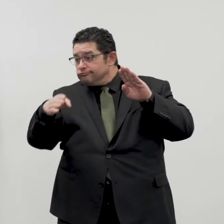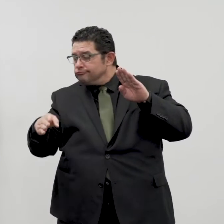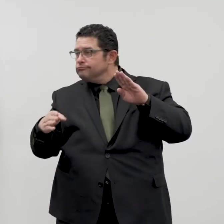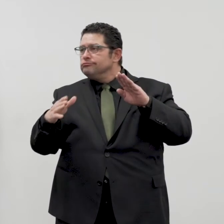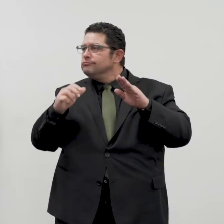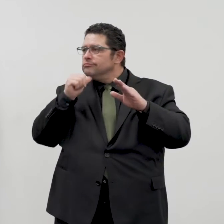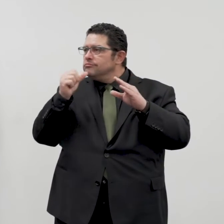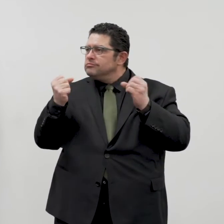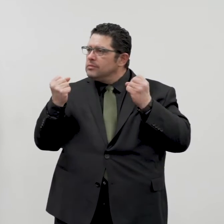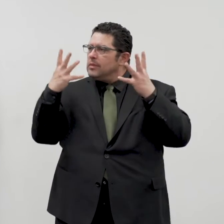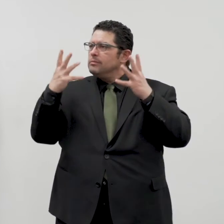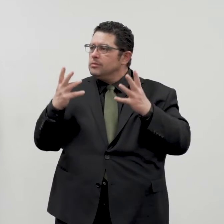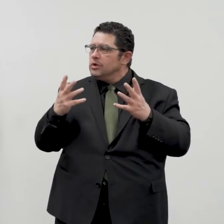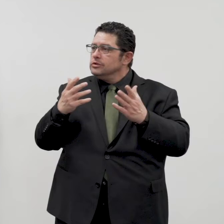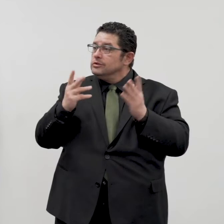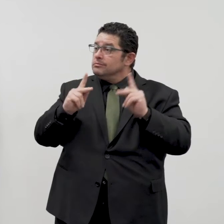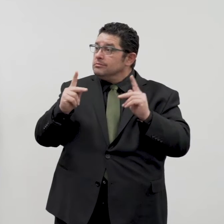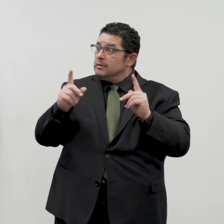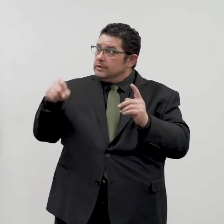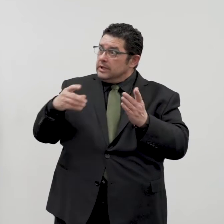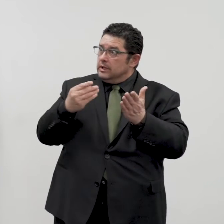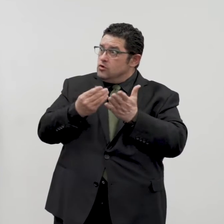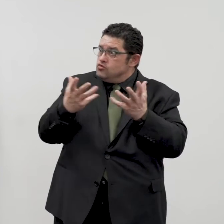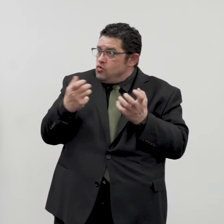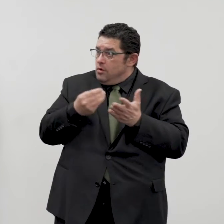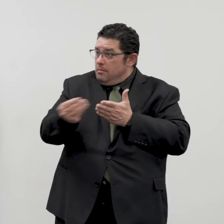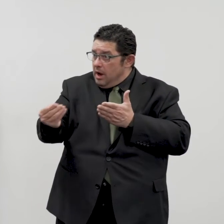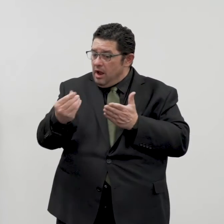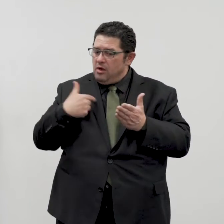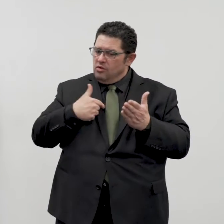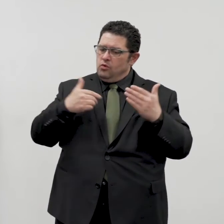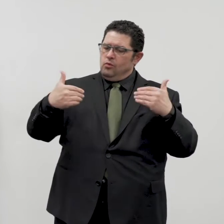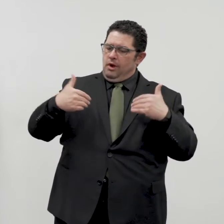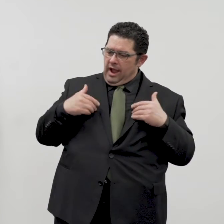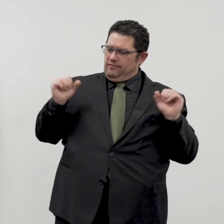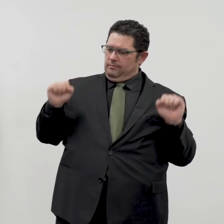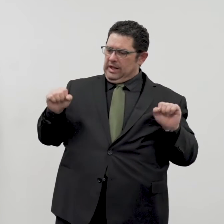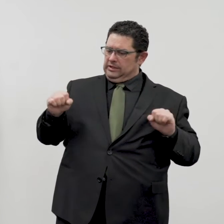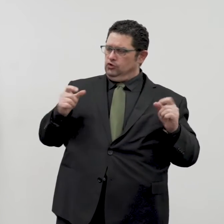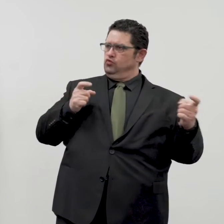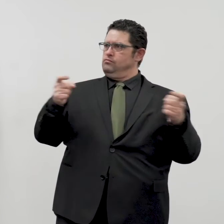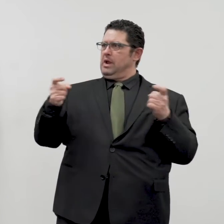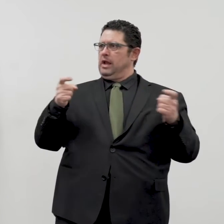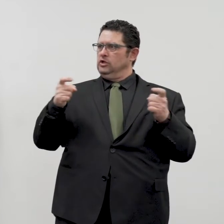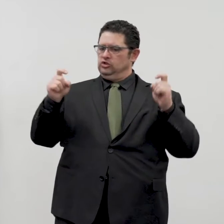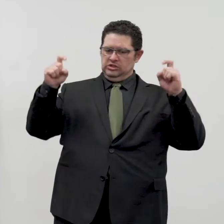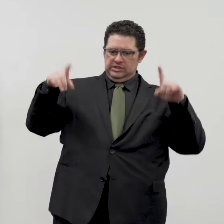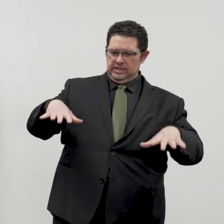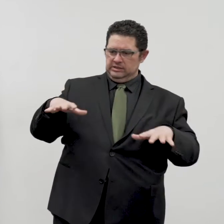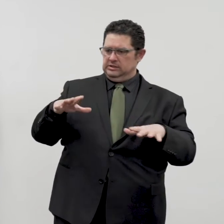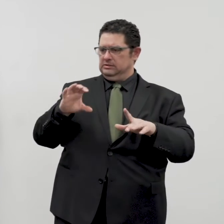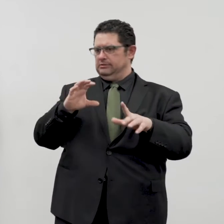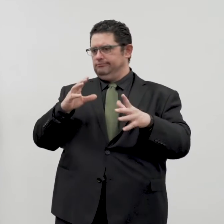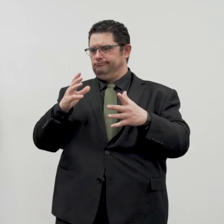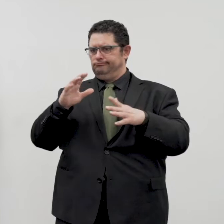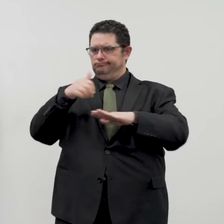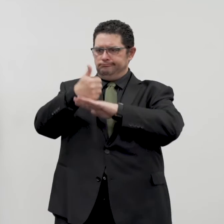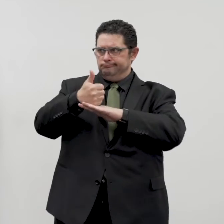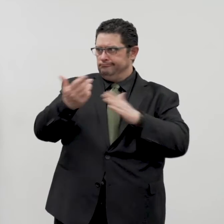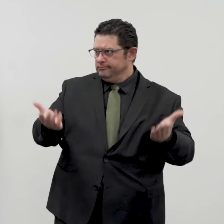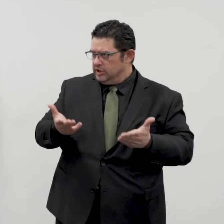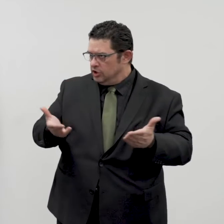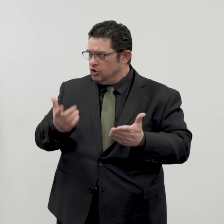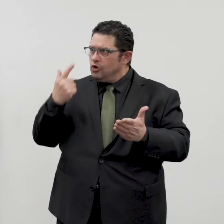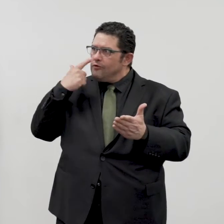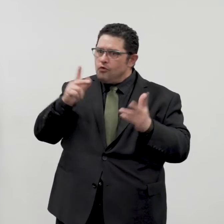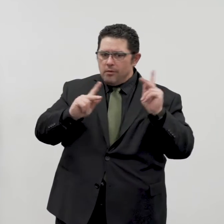sick and taking up space in our hospital, then we have the ability to manage the testing environment